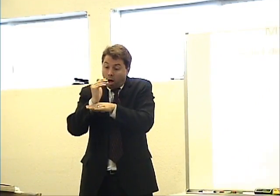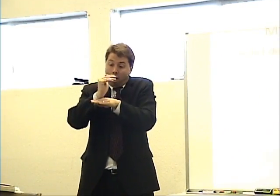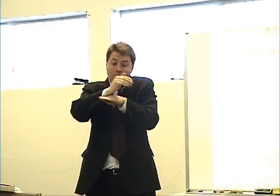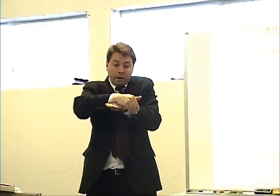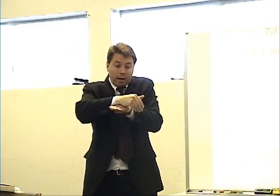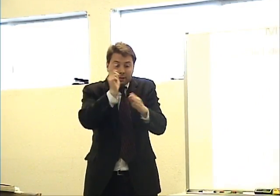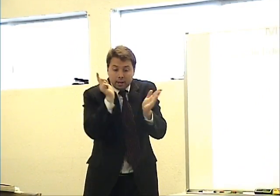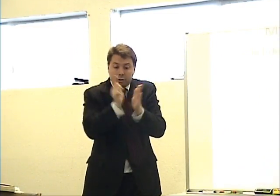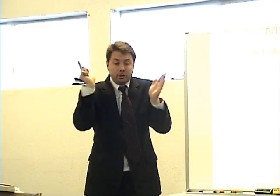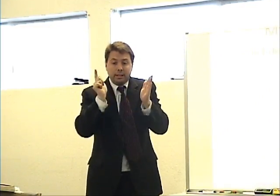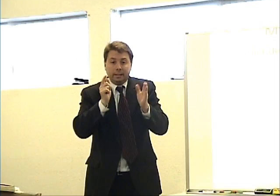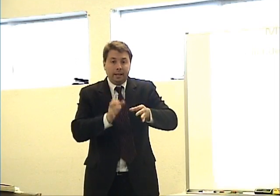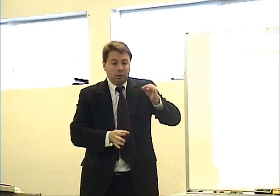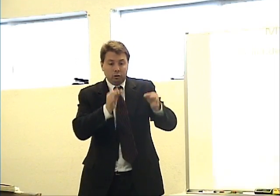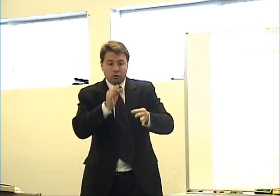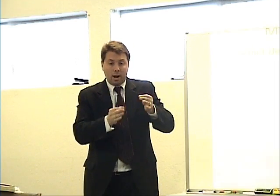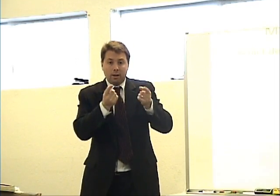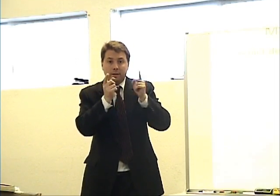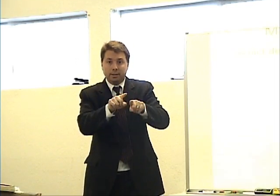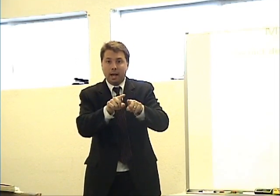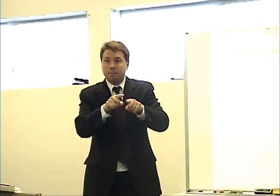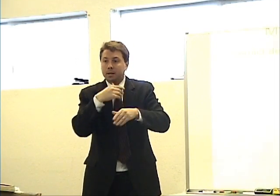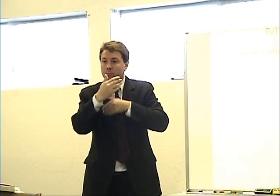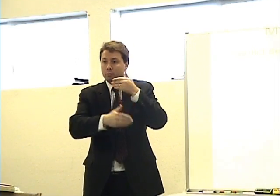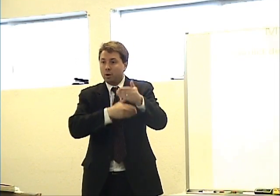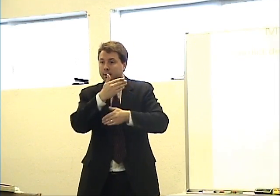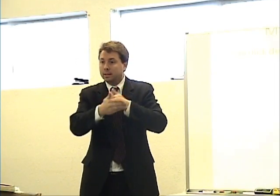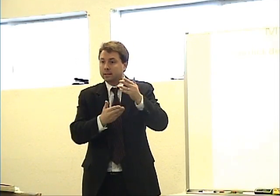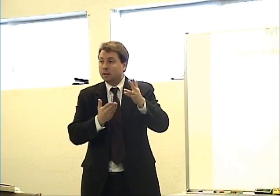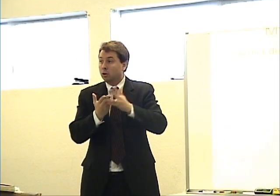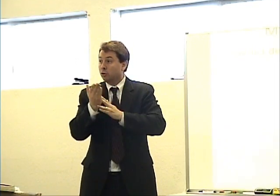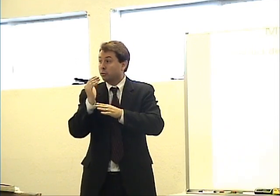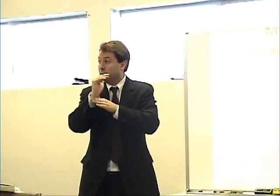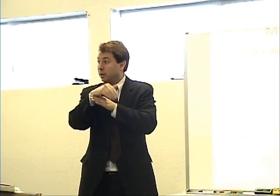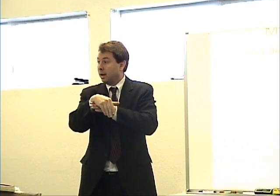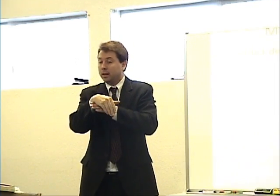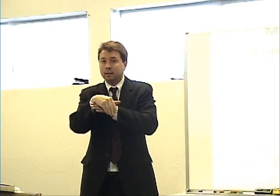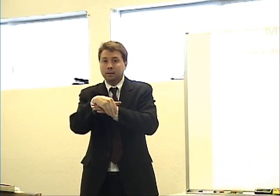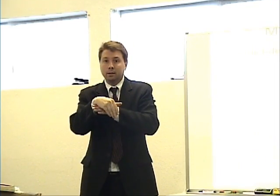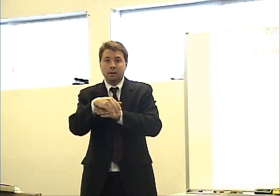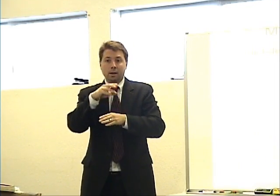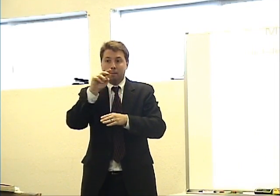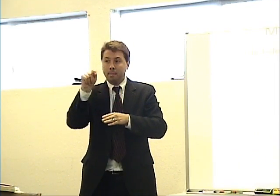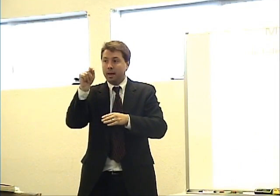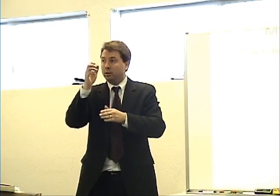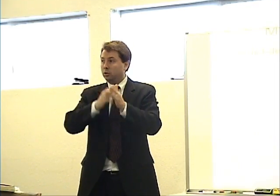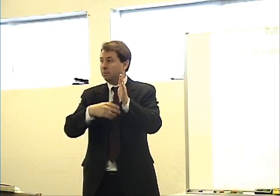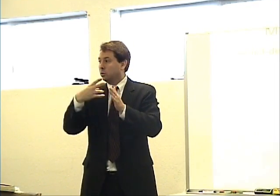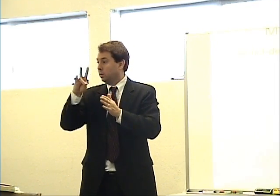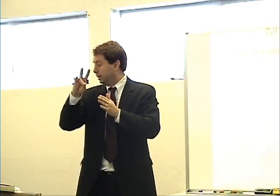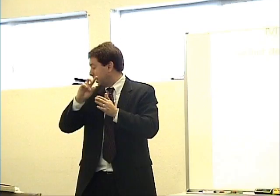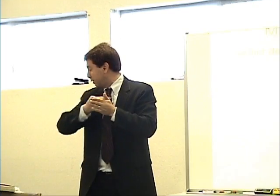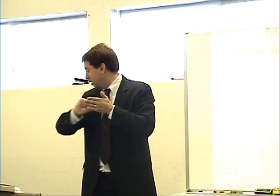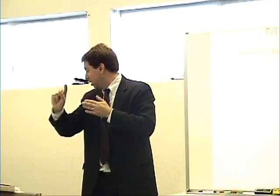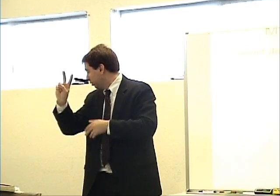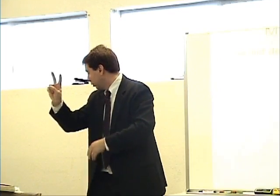All night, there's an legal trial that's happening, processing through the night. Matthew chapter 27, verse